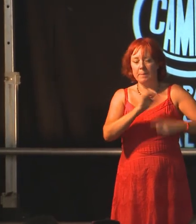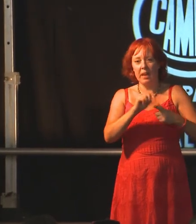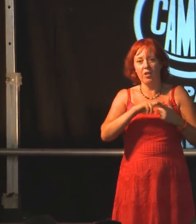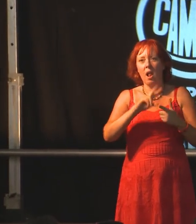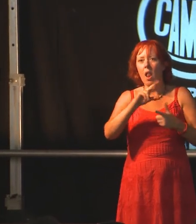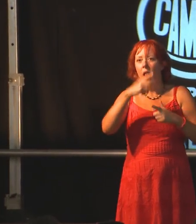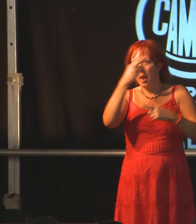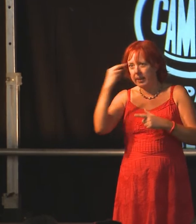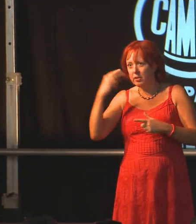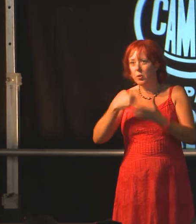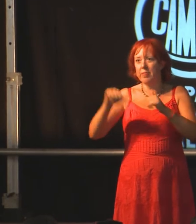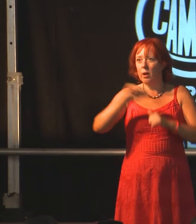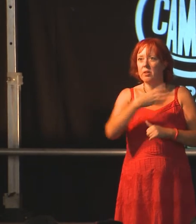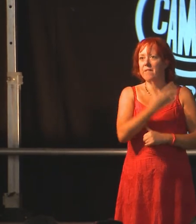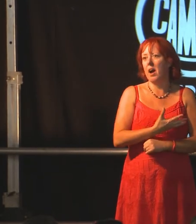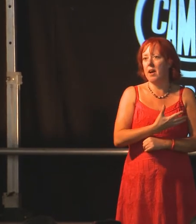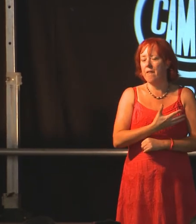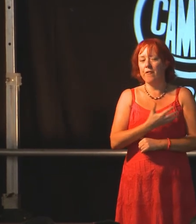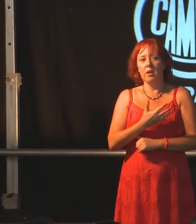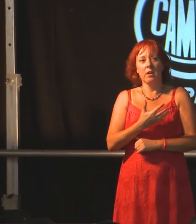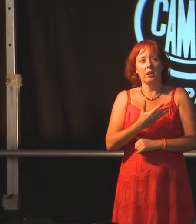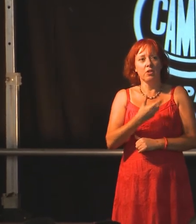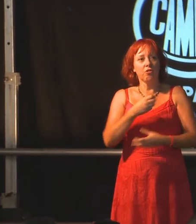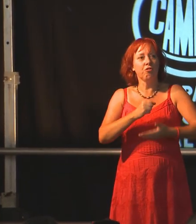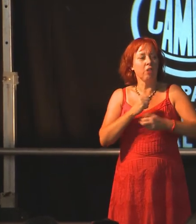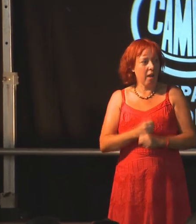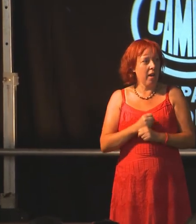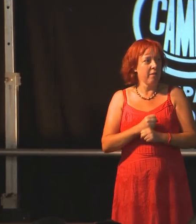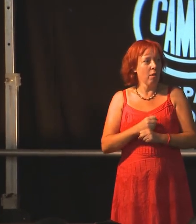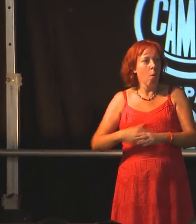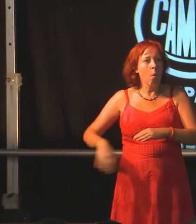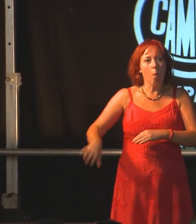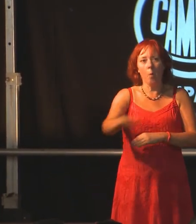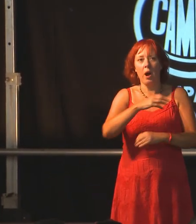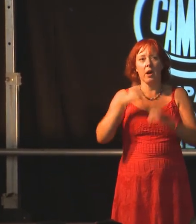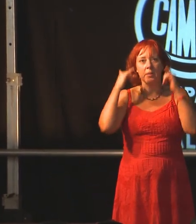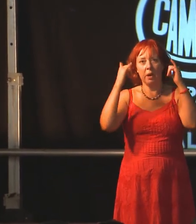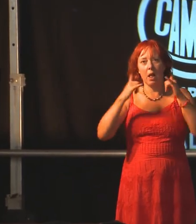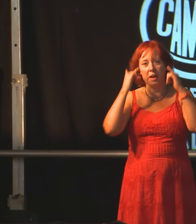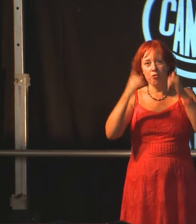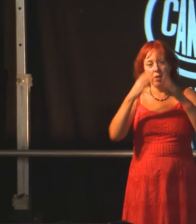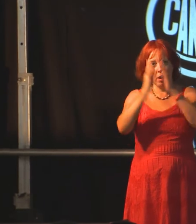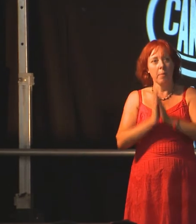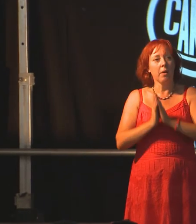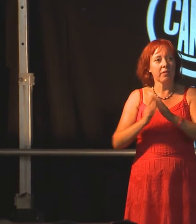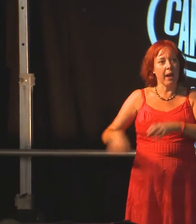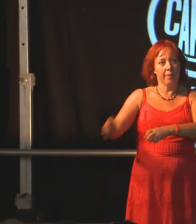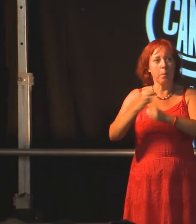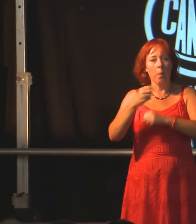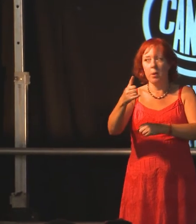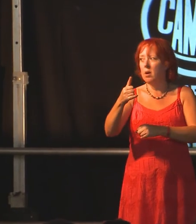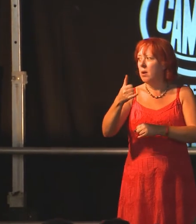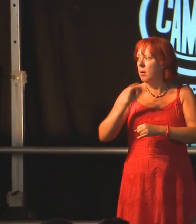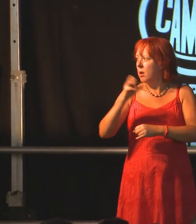Leeds Northwest in 2005. As the chair of the all-party parliamentary Save the Pub group, Greg